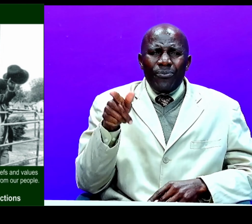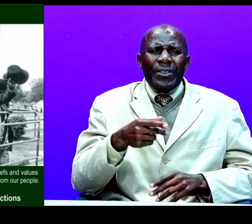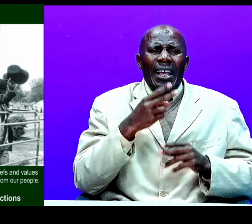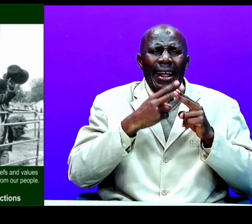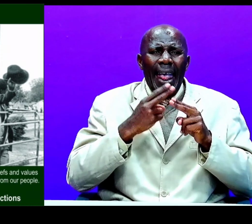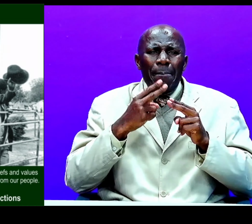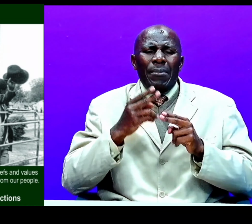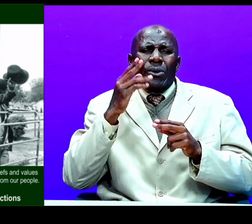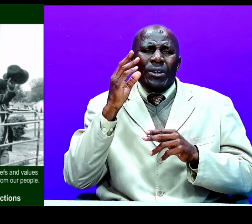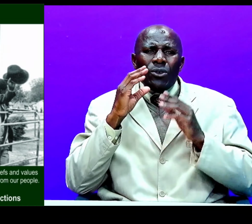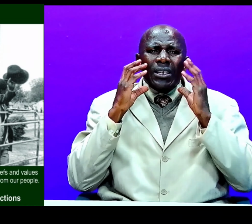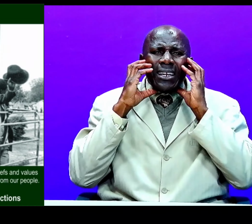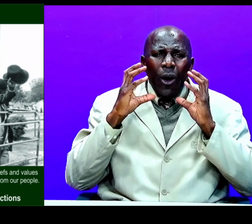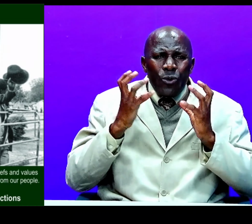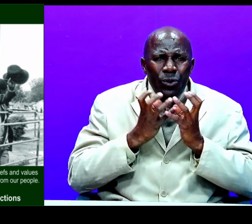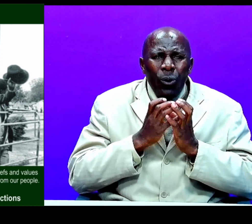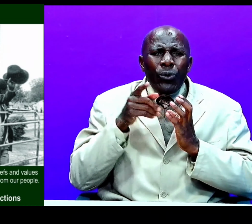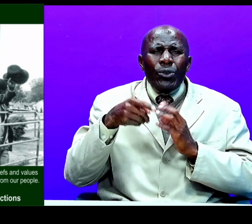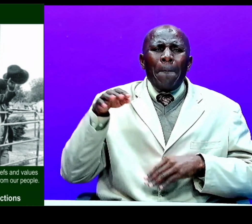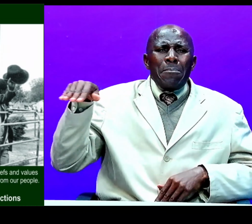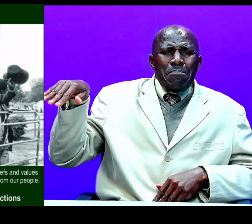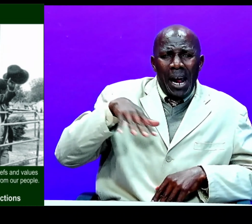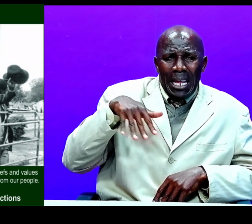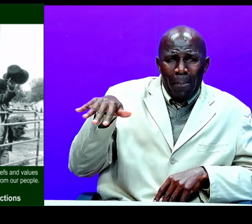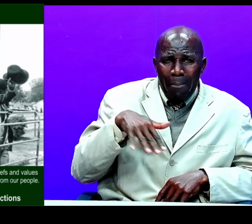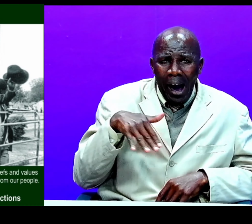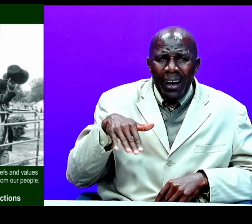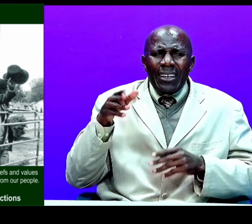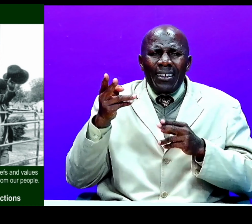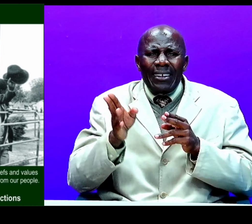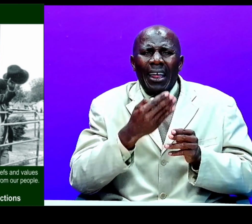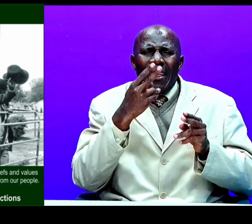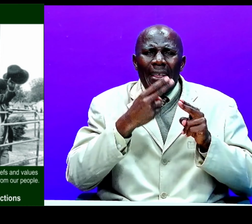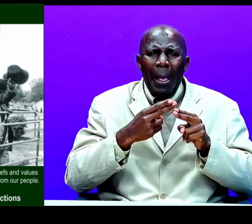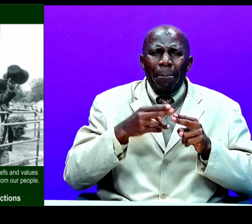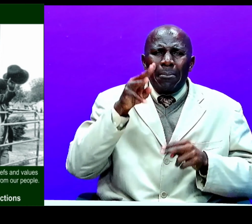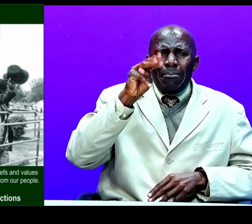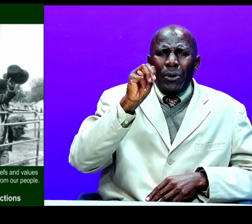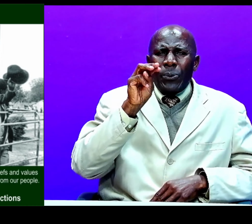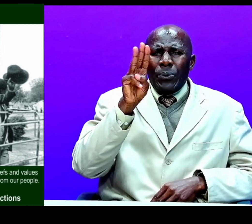Mwachofi, James Orengo, Lawrence Sifuna,